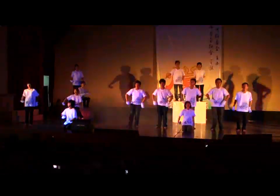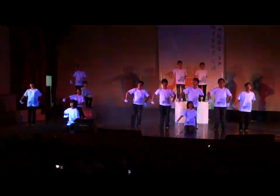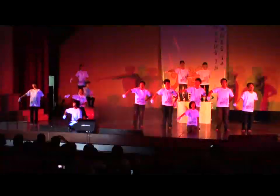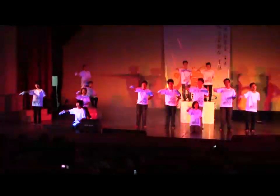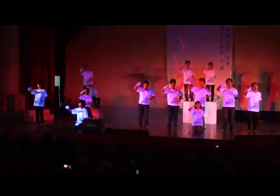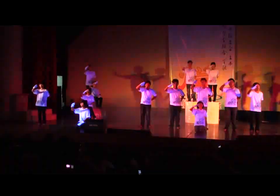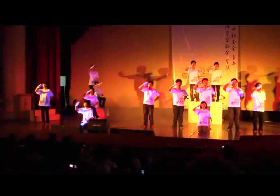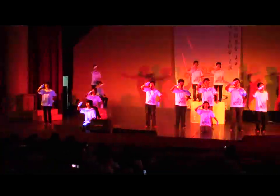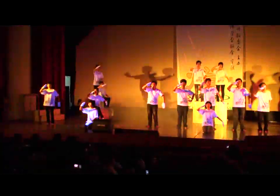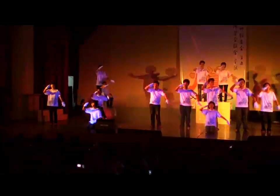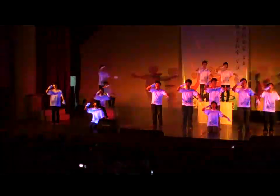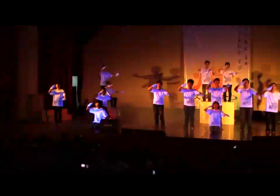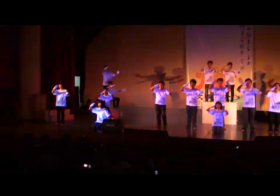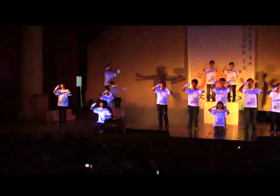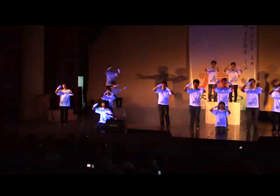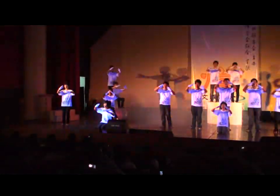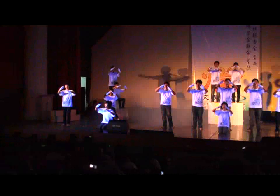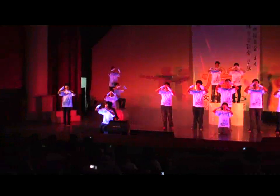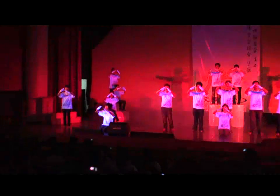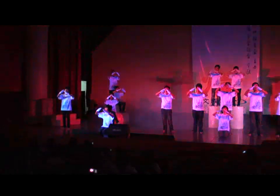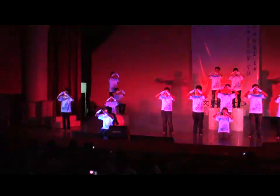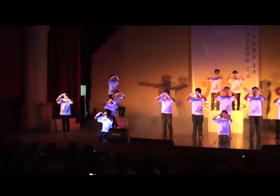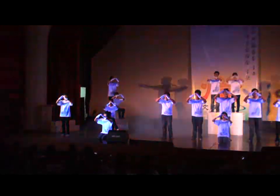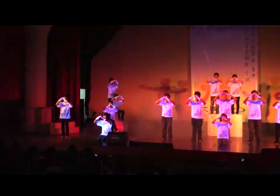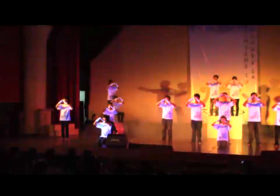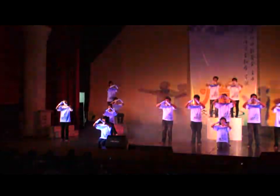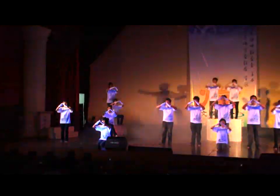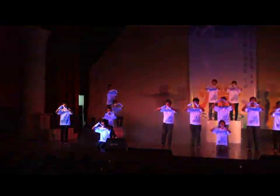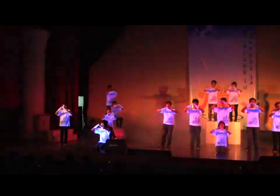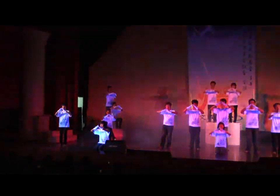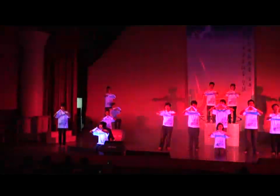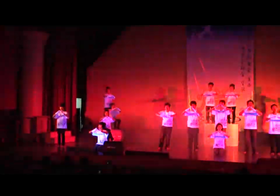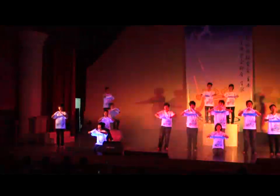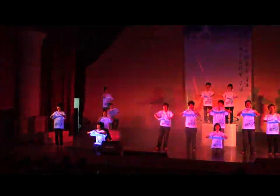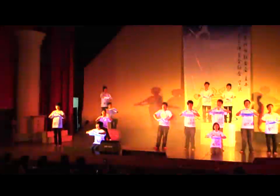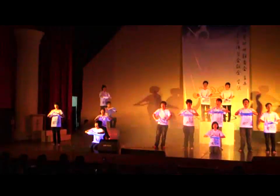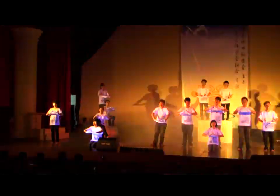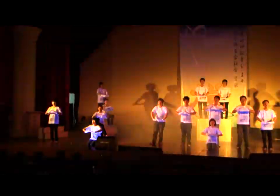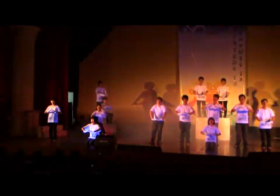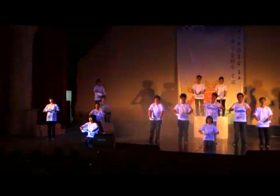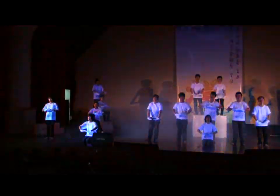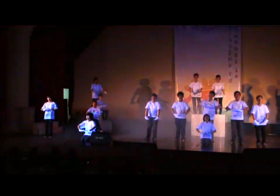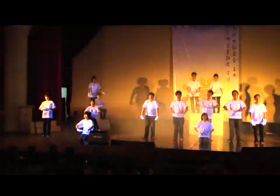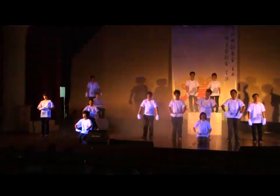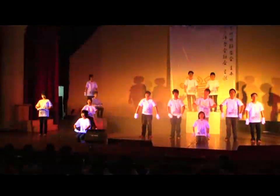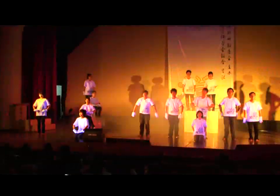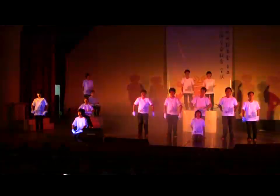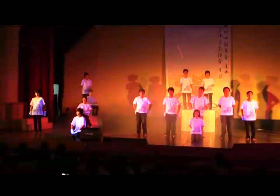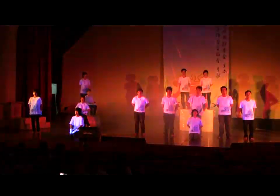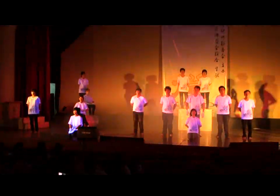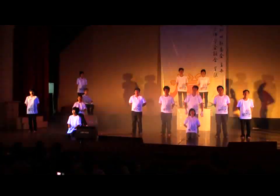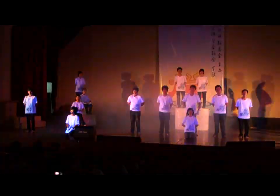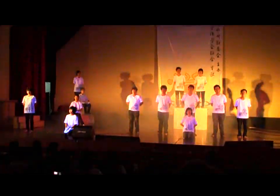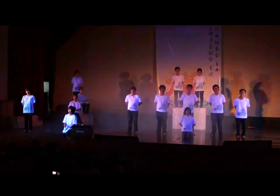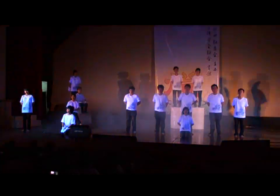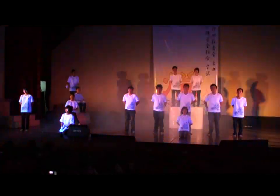Let me go I'm not going lie